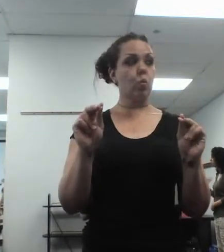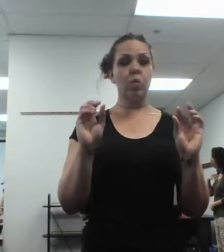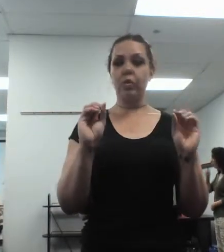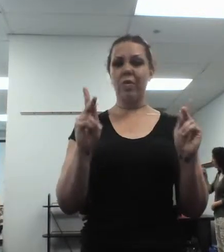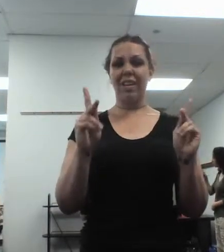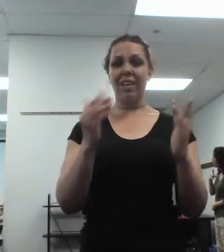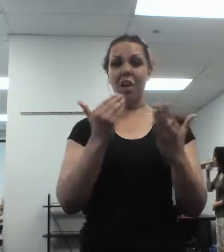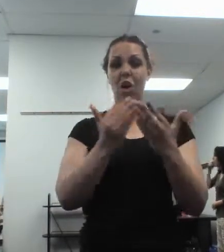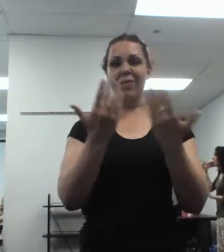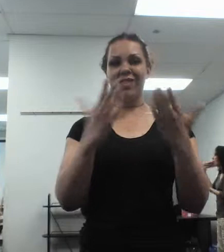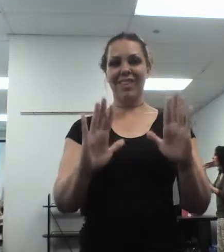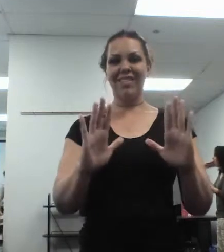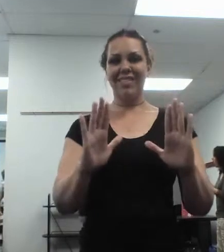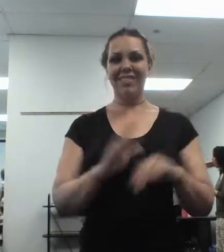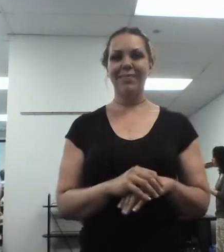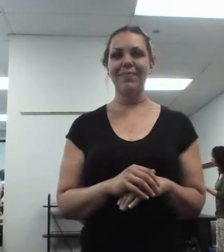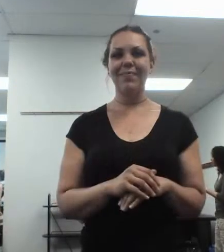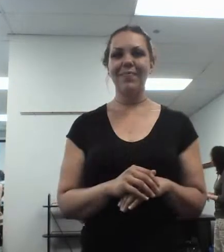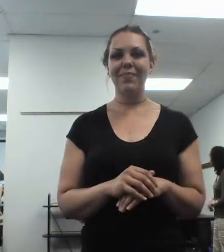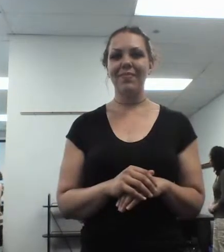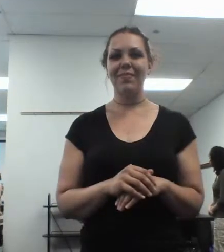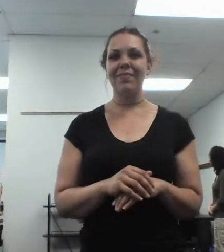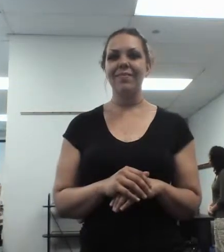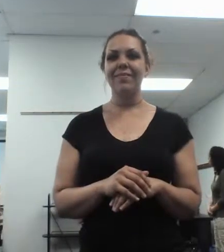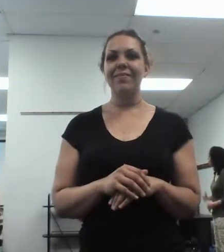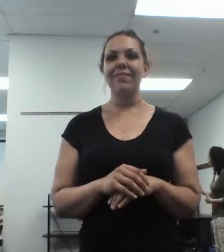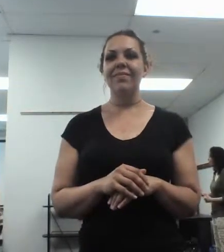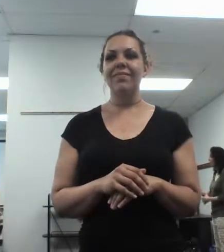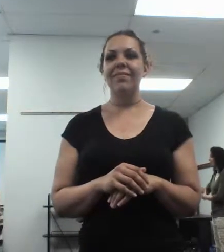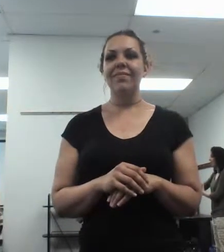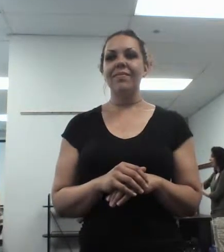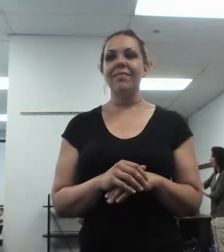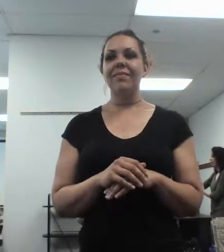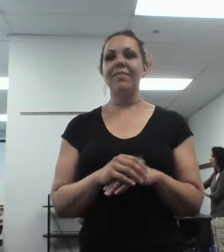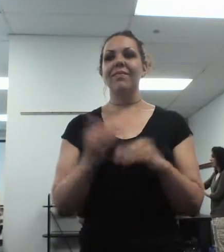done. Propose with equivalent affect.